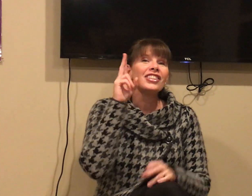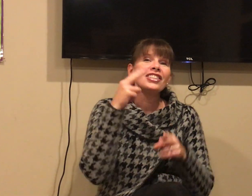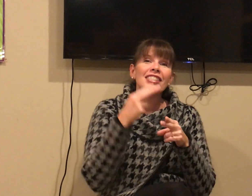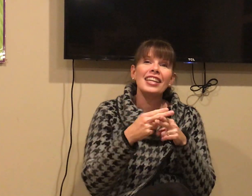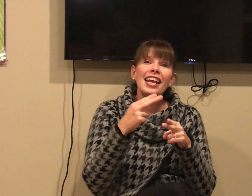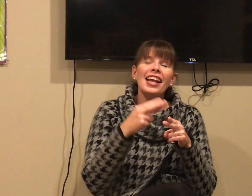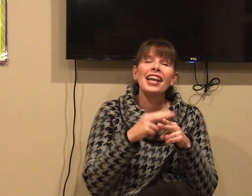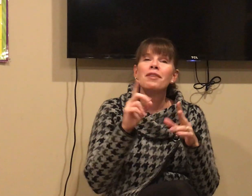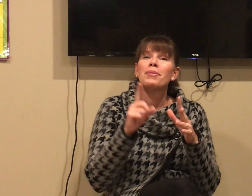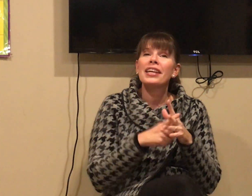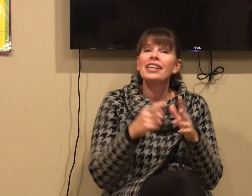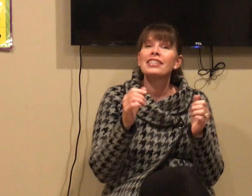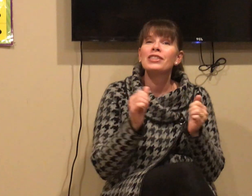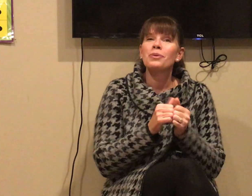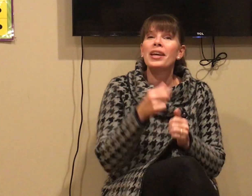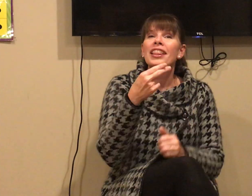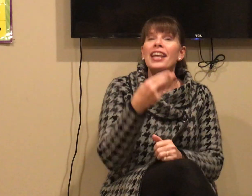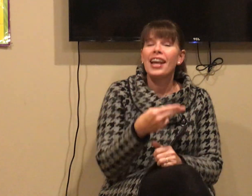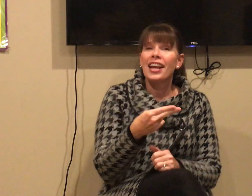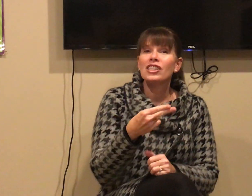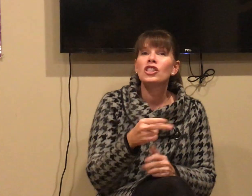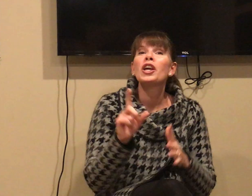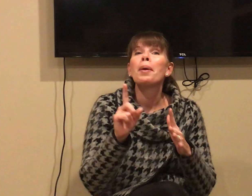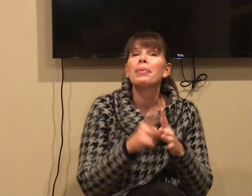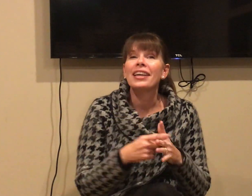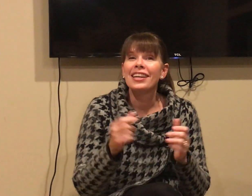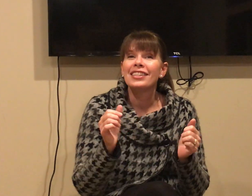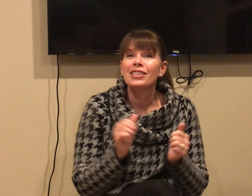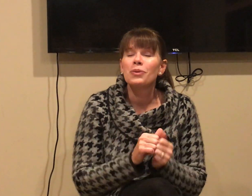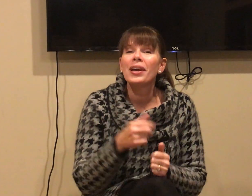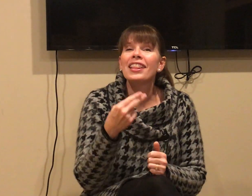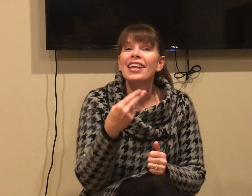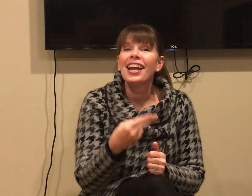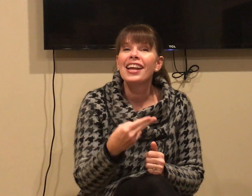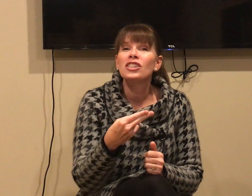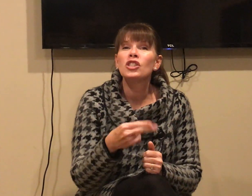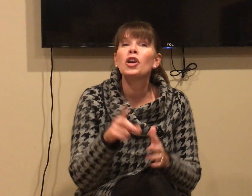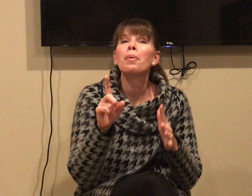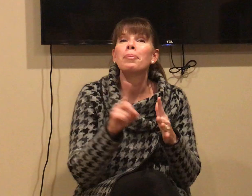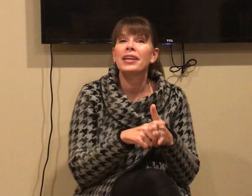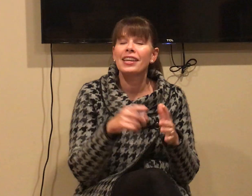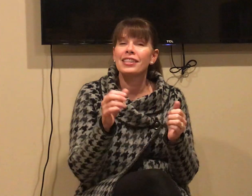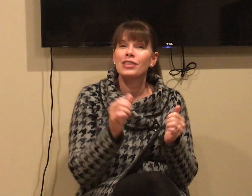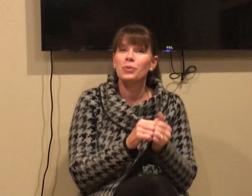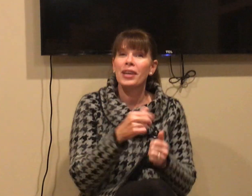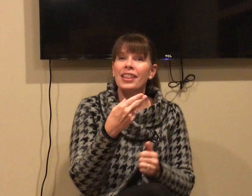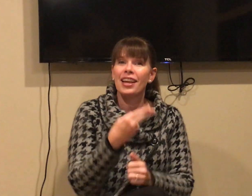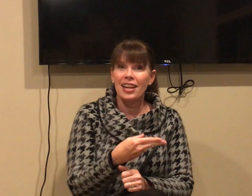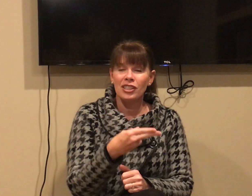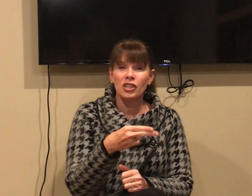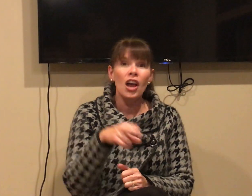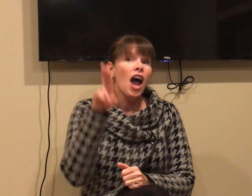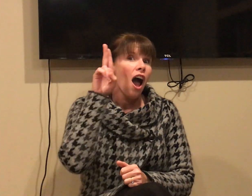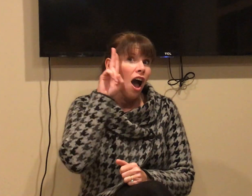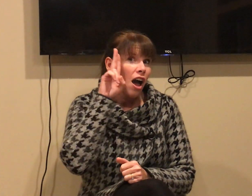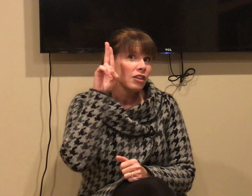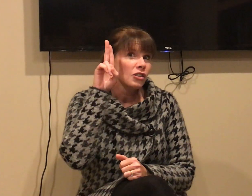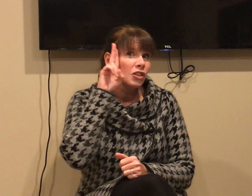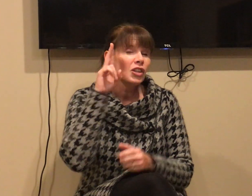Hunter's name begins with H, begins with H, begins with H.